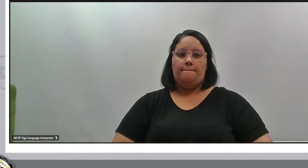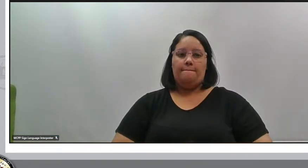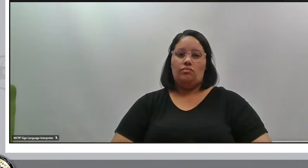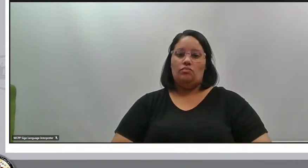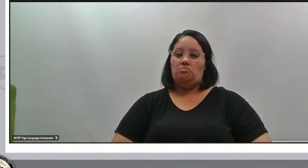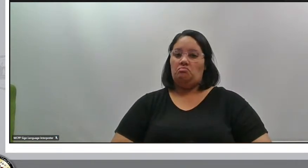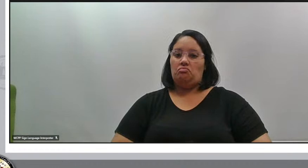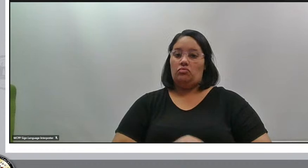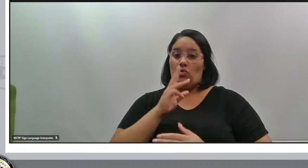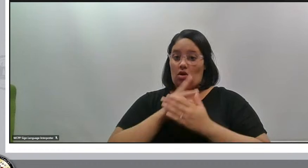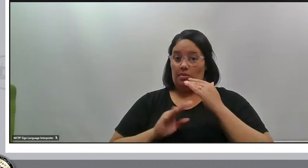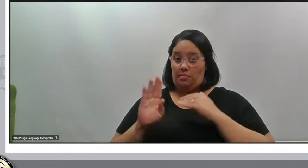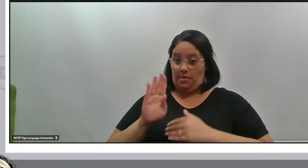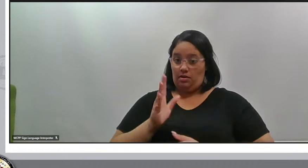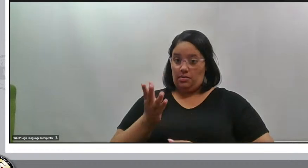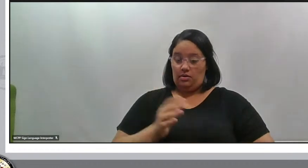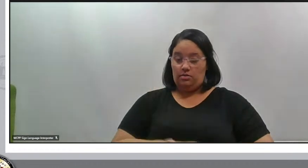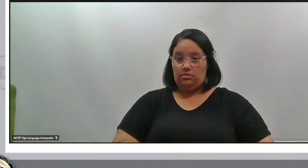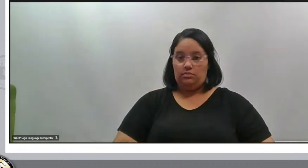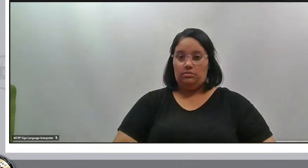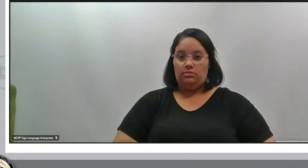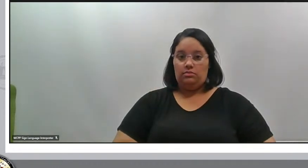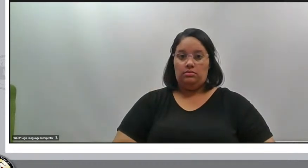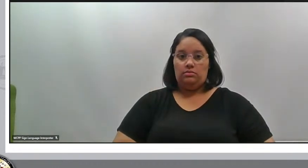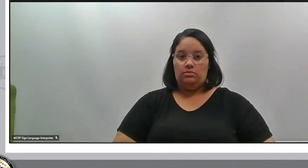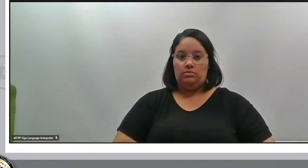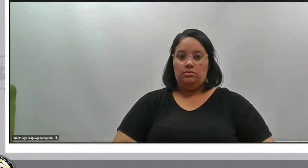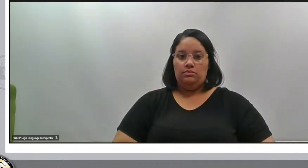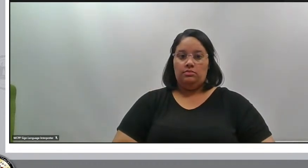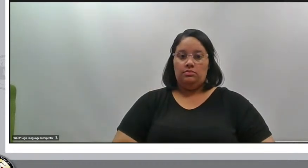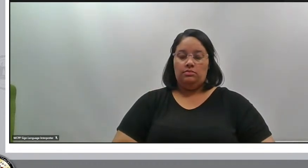No, Honourable Bartman, I see you have your hand raised.